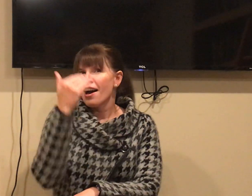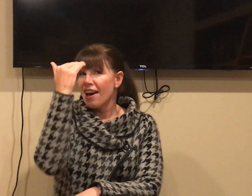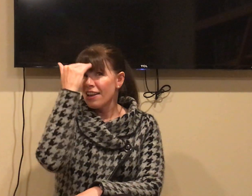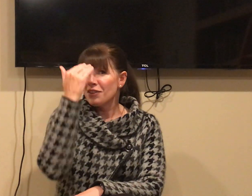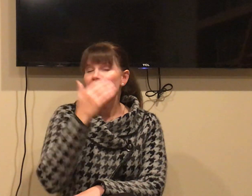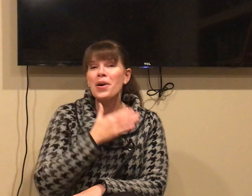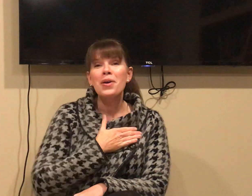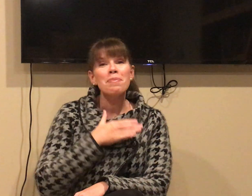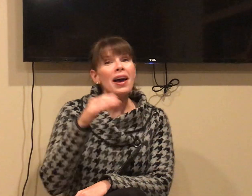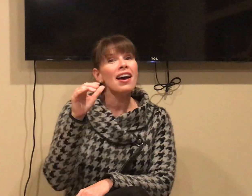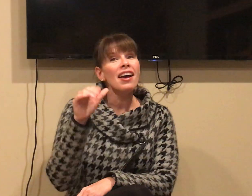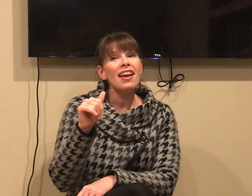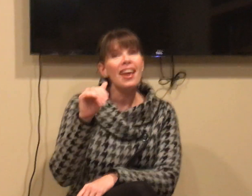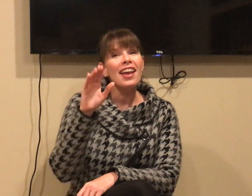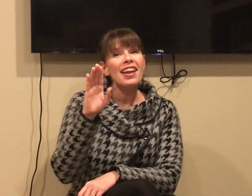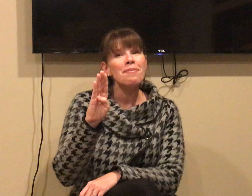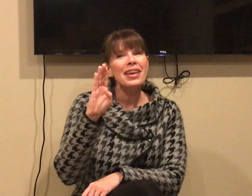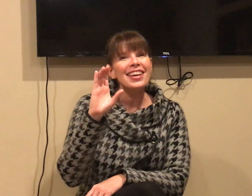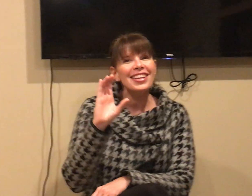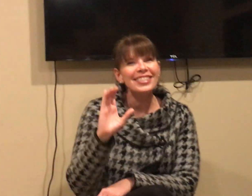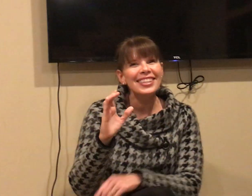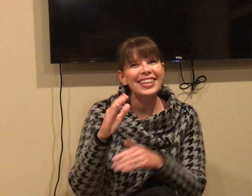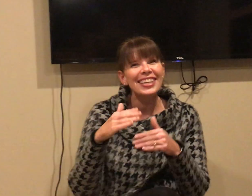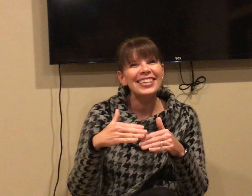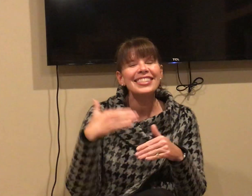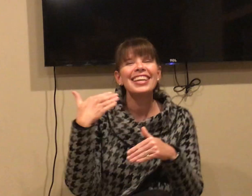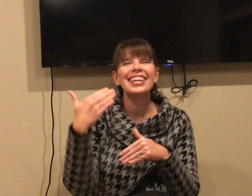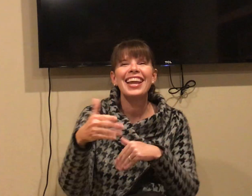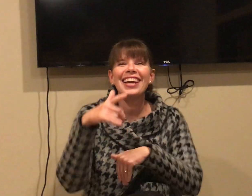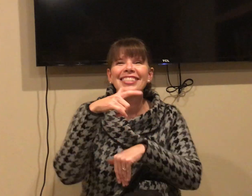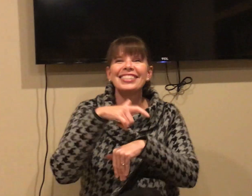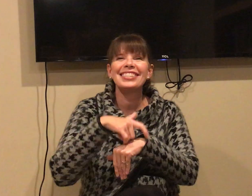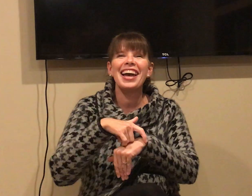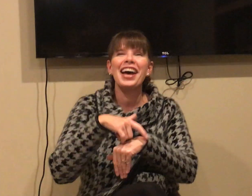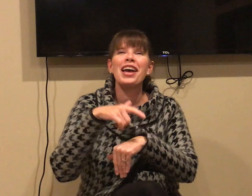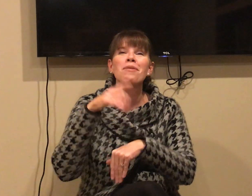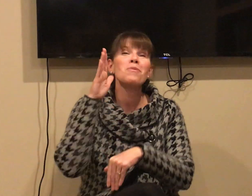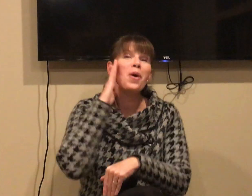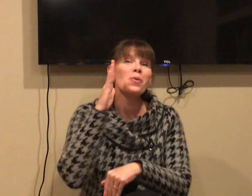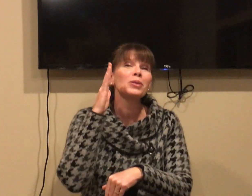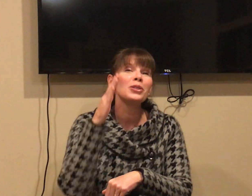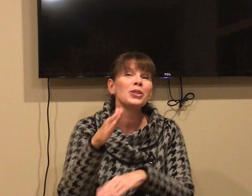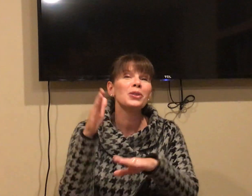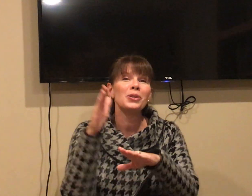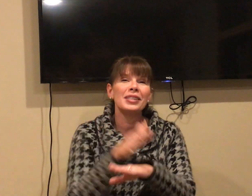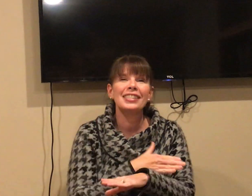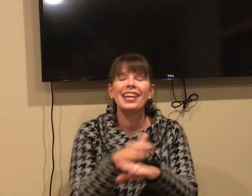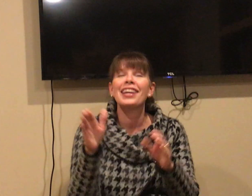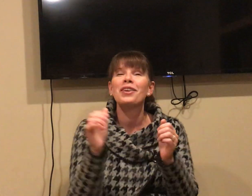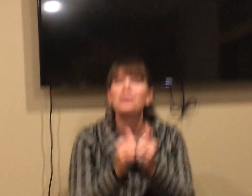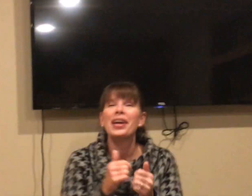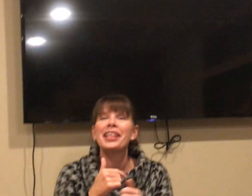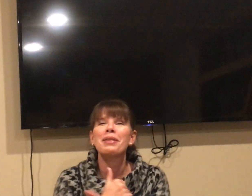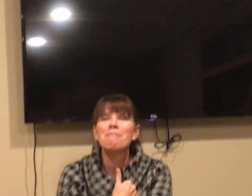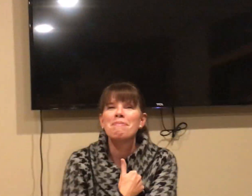I know my ABCs. Next time, won't you sing with